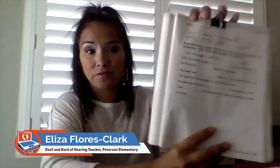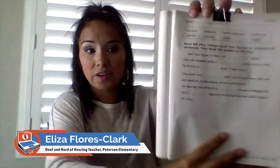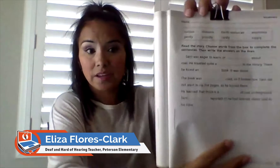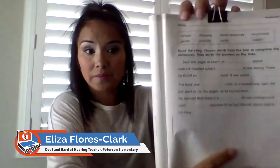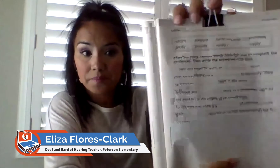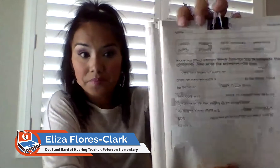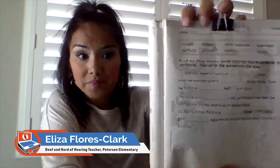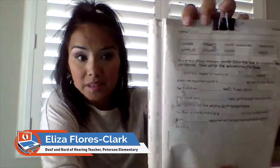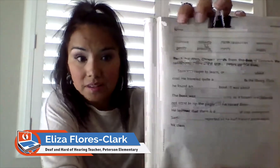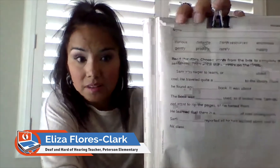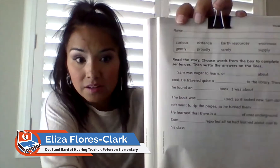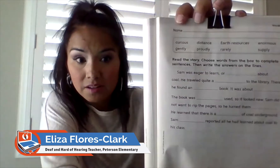we